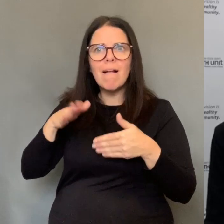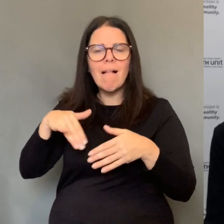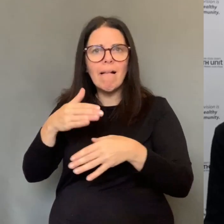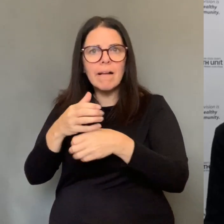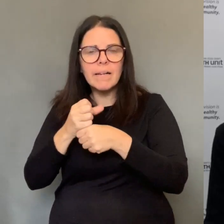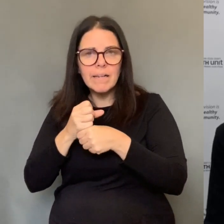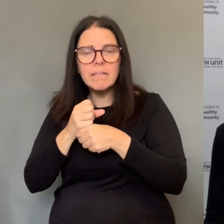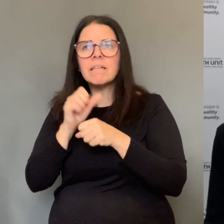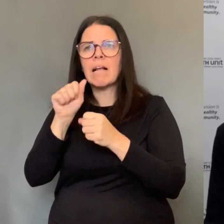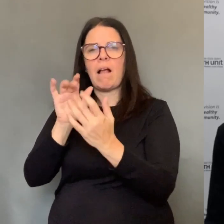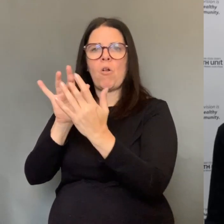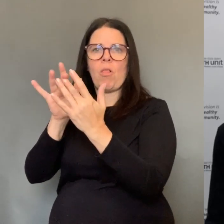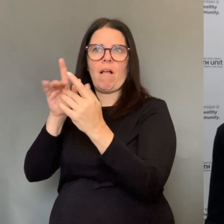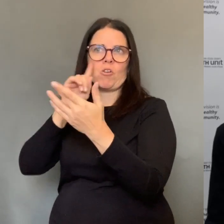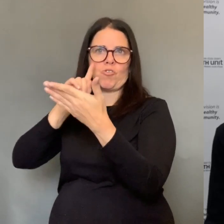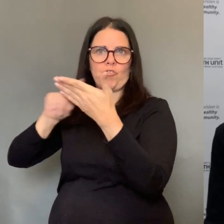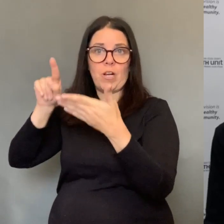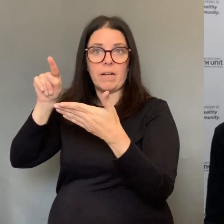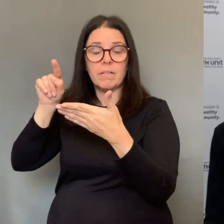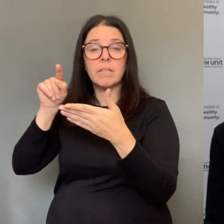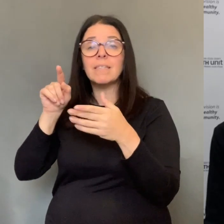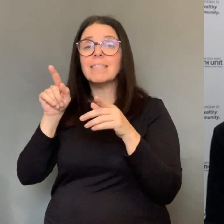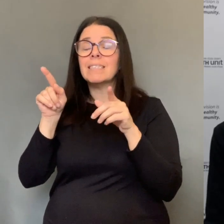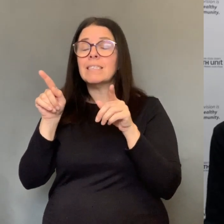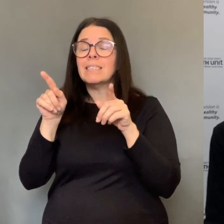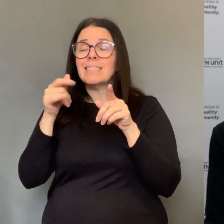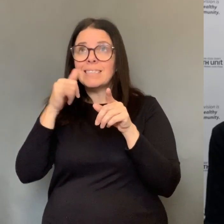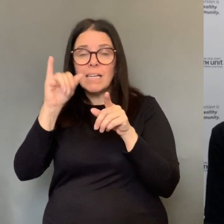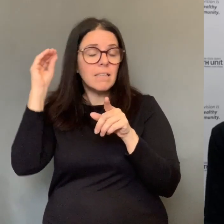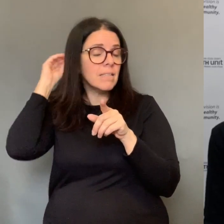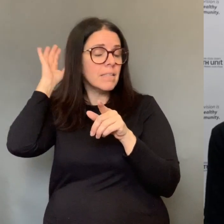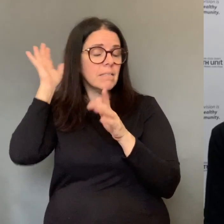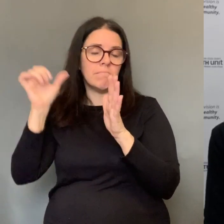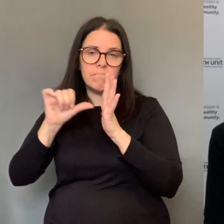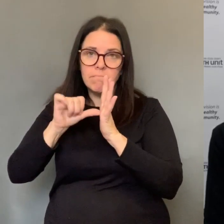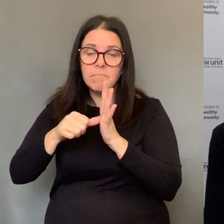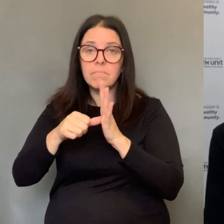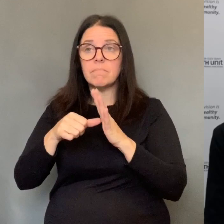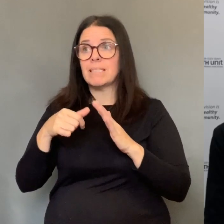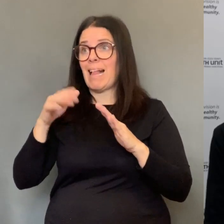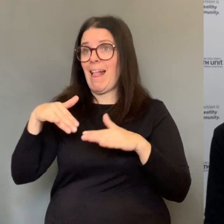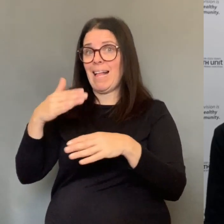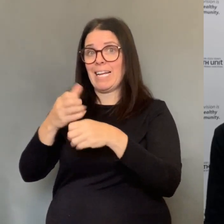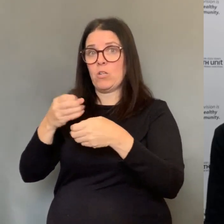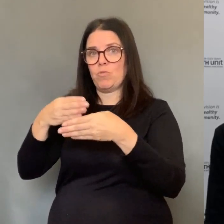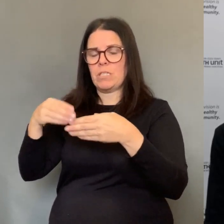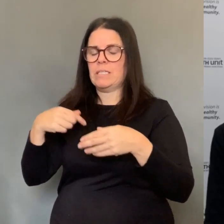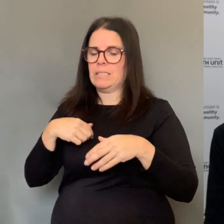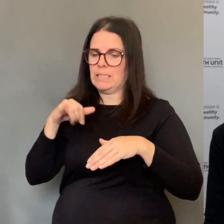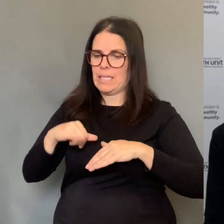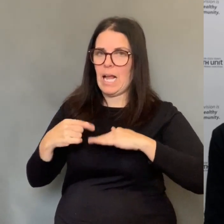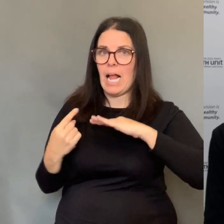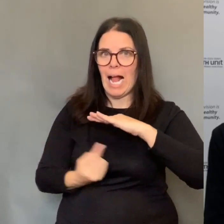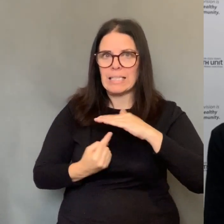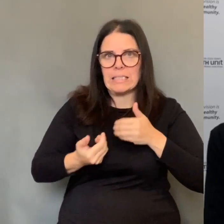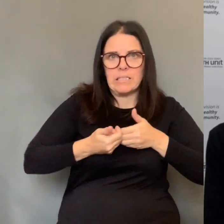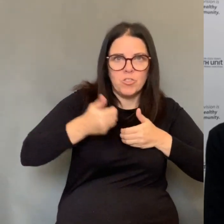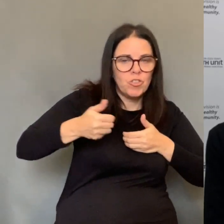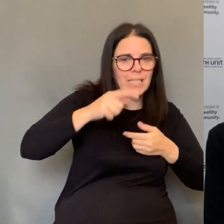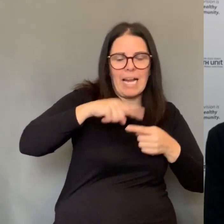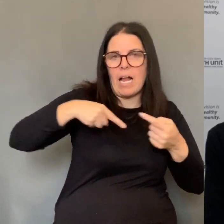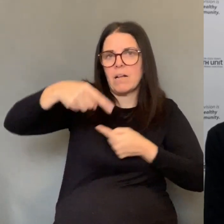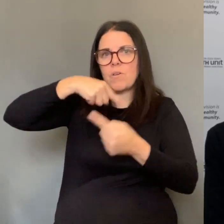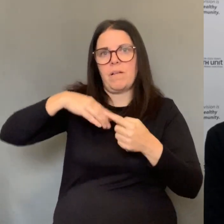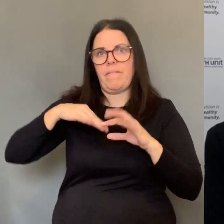as soon as possible if they develop symptoms. Testing guidelines also include testing symptomatic residents of